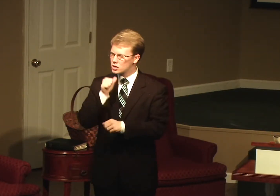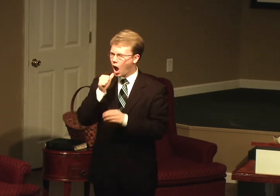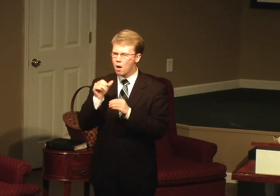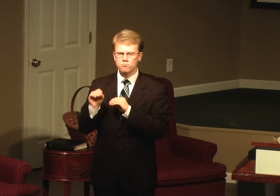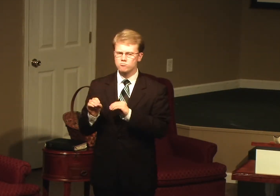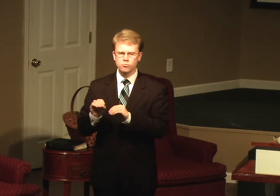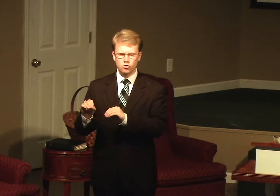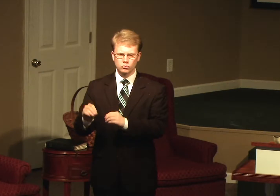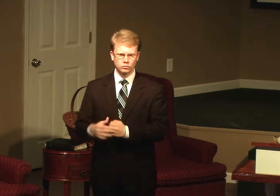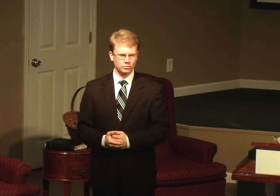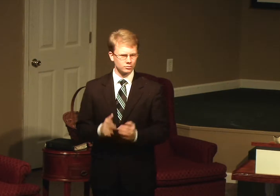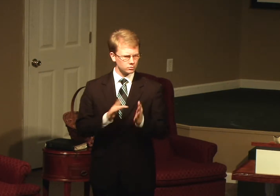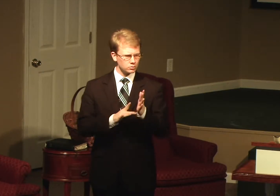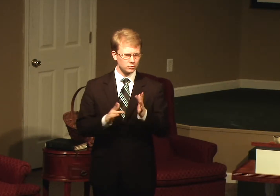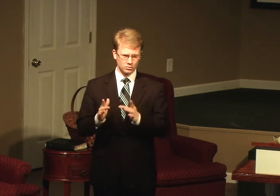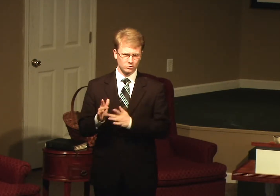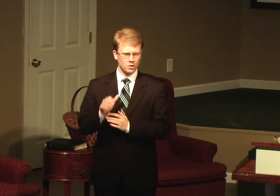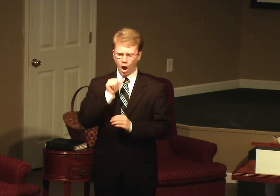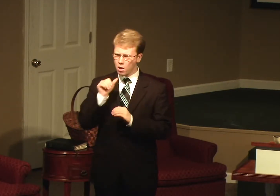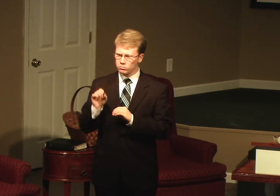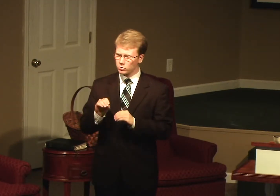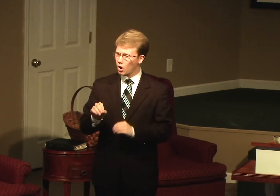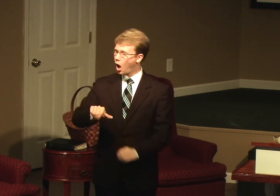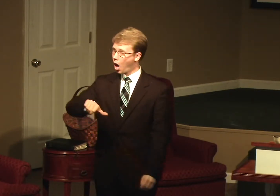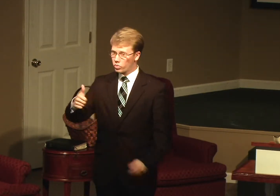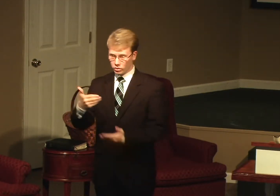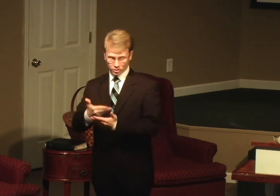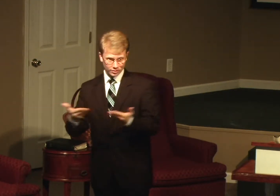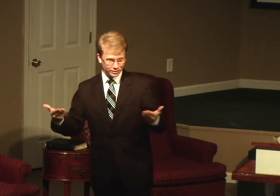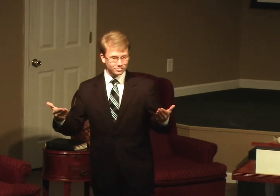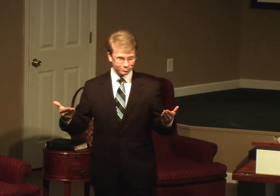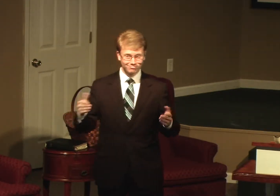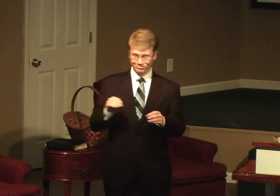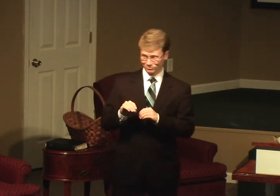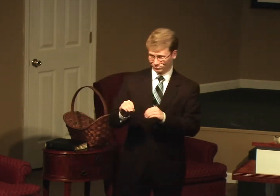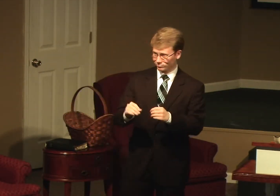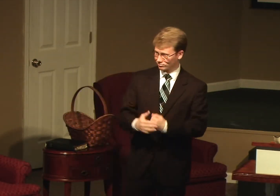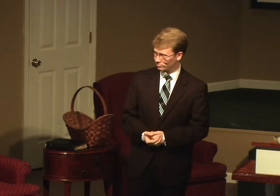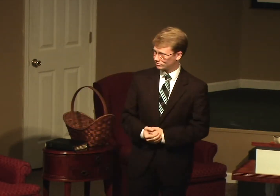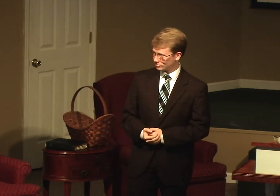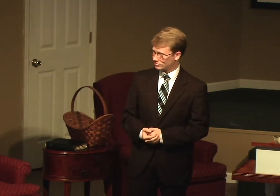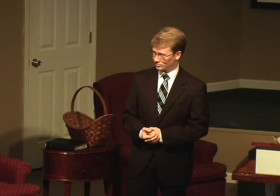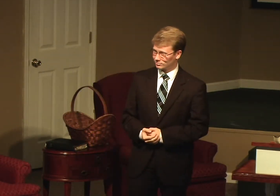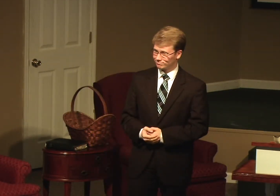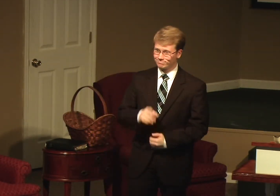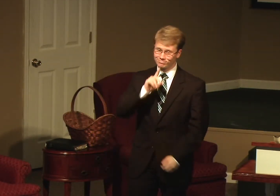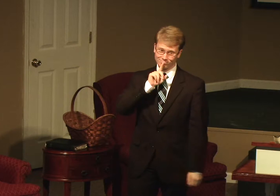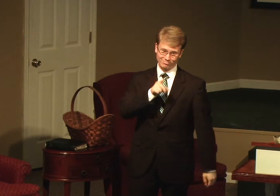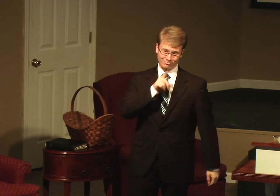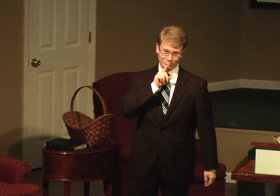Jesus is often compared to a rock. A rock is unmovable. Other things around it may move.